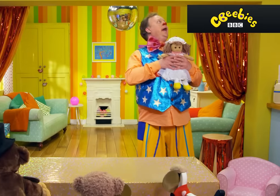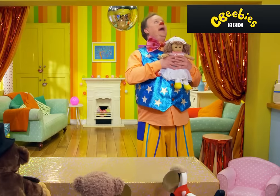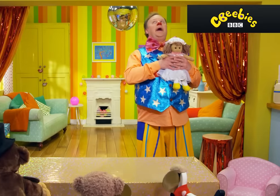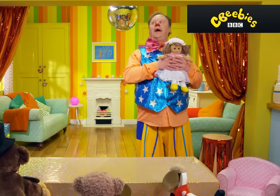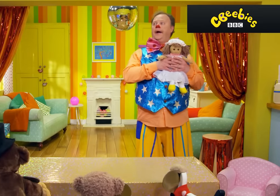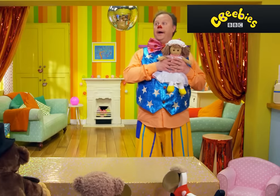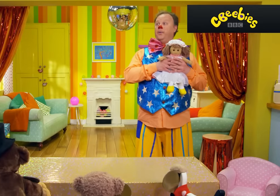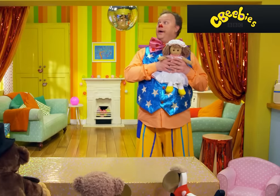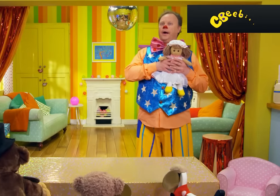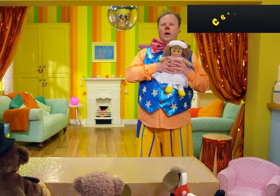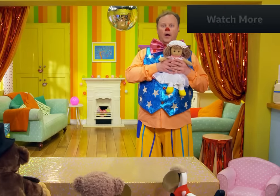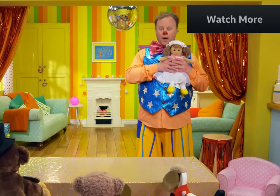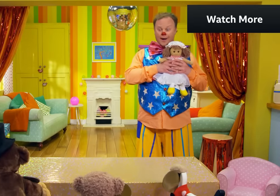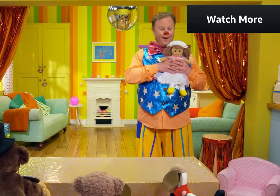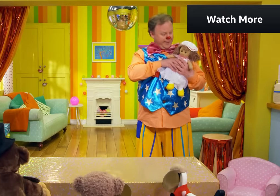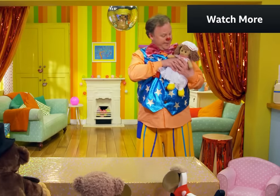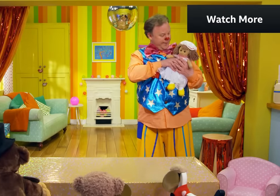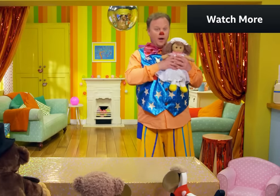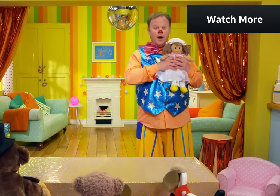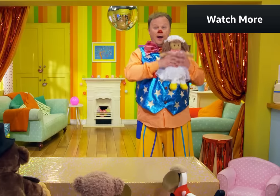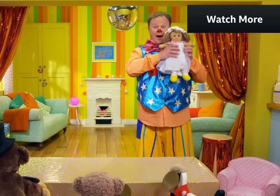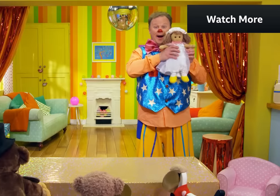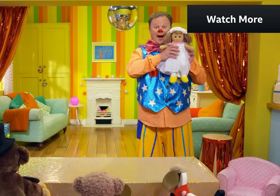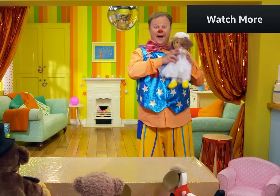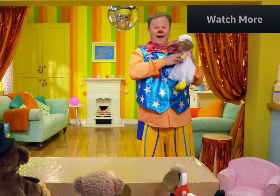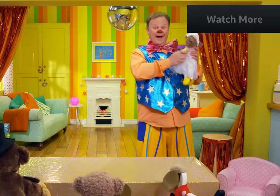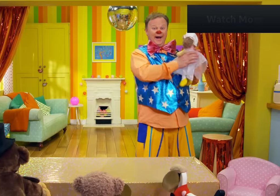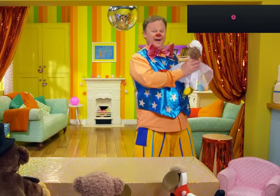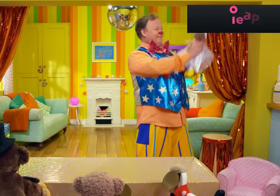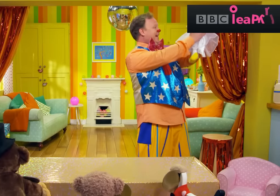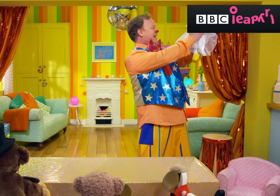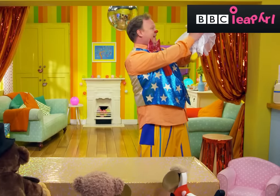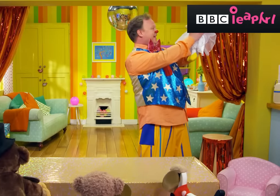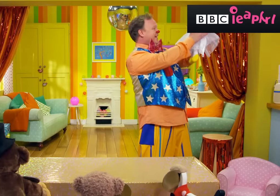Congratulations, you are the Strictly Tumble Stars.